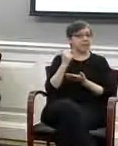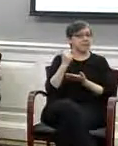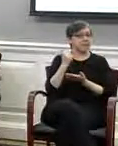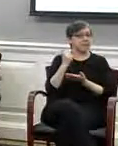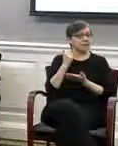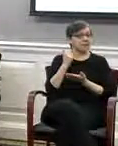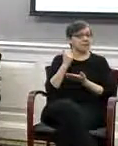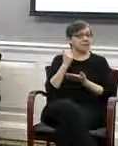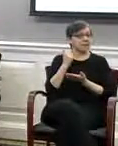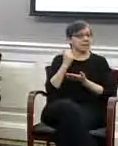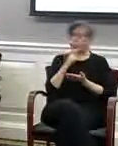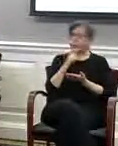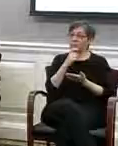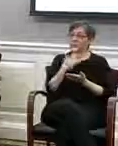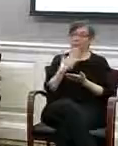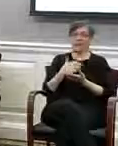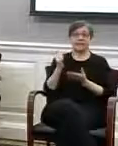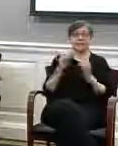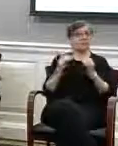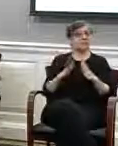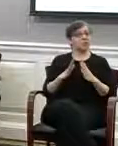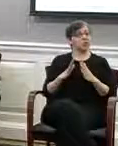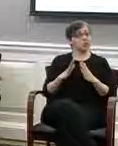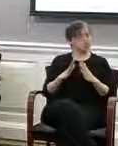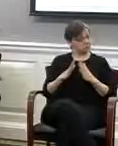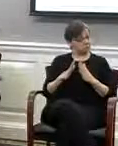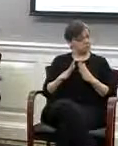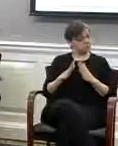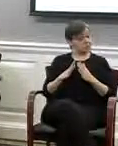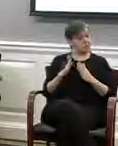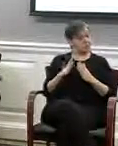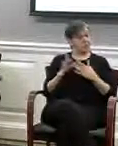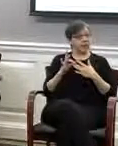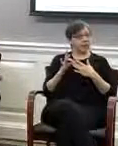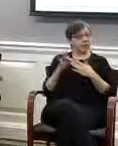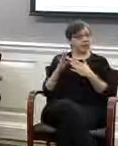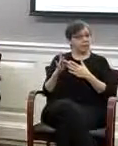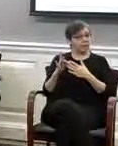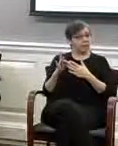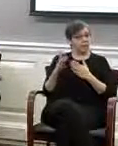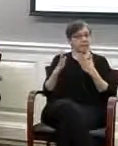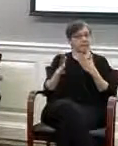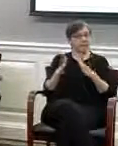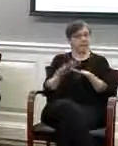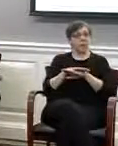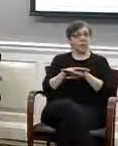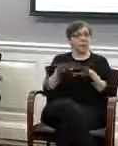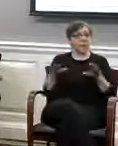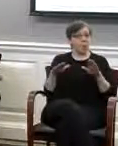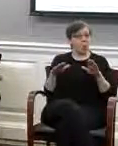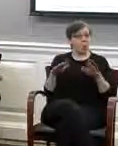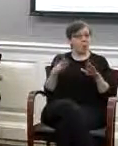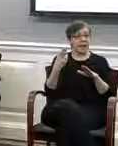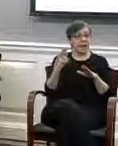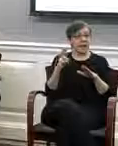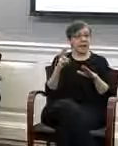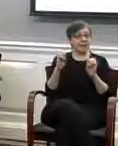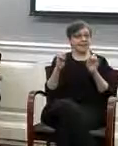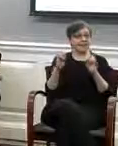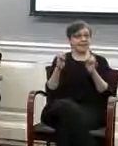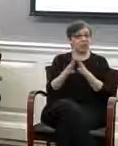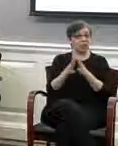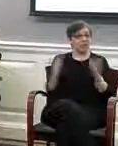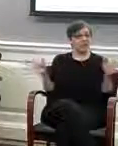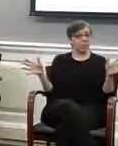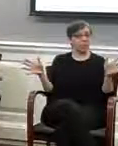about who would be best prepared to teach this, and that might lead us not to have human rights education widespread in schools. And that's the